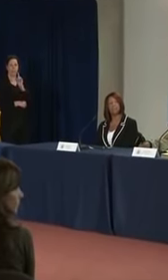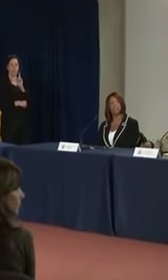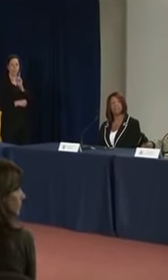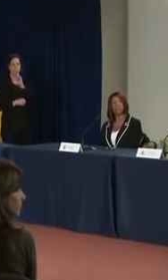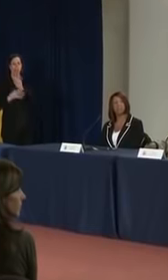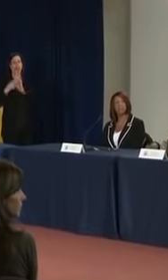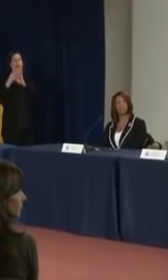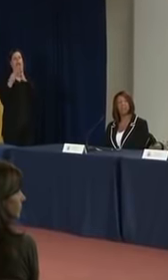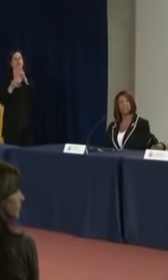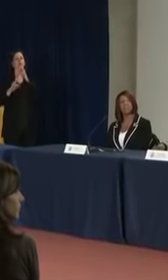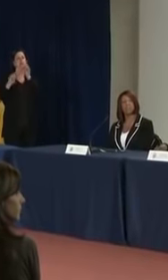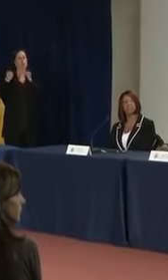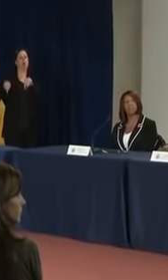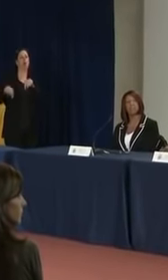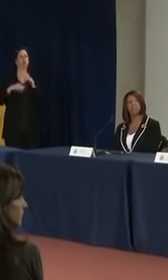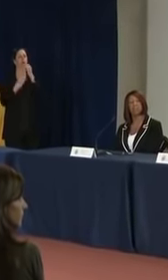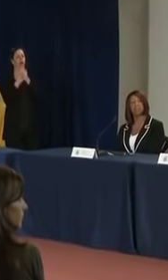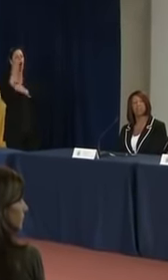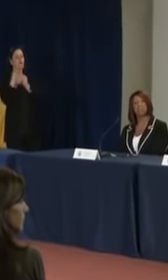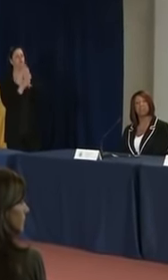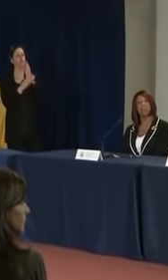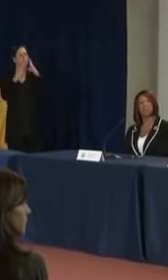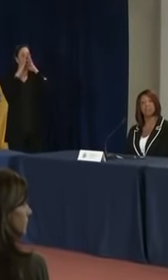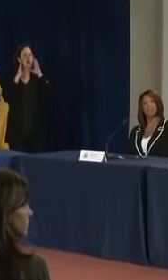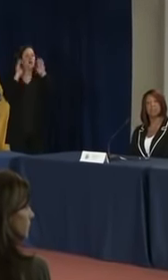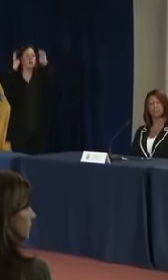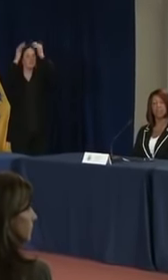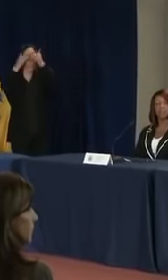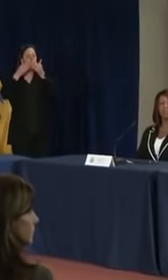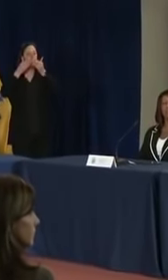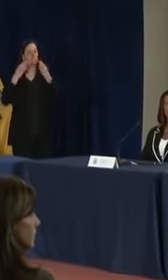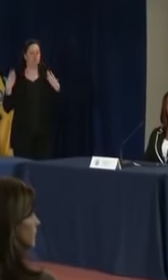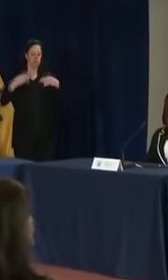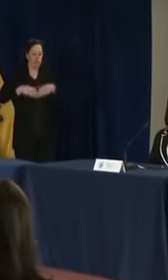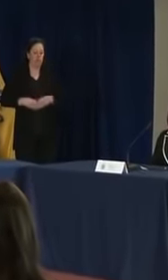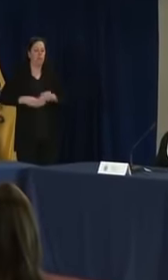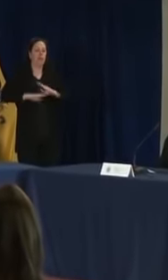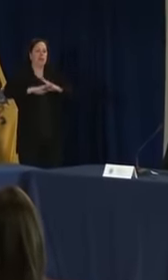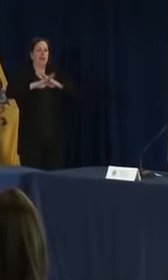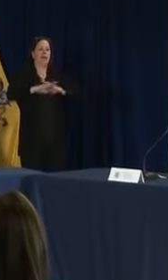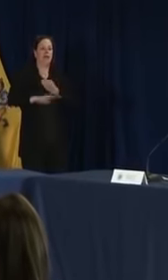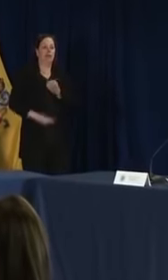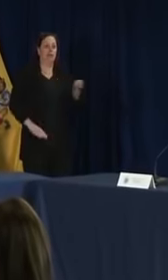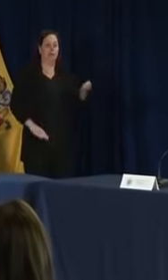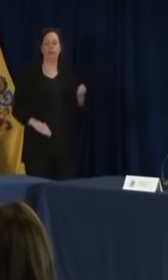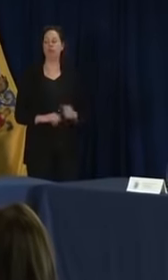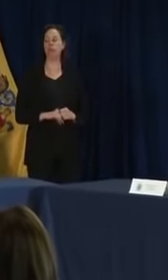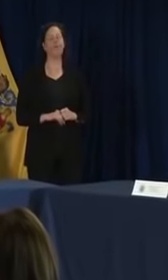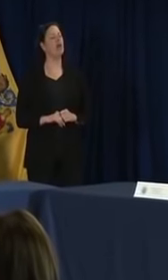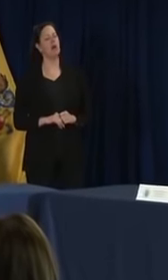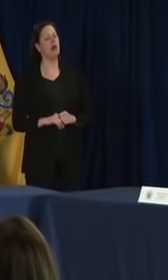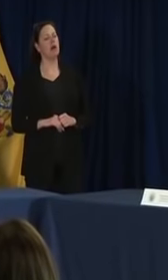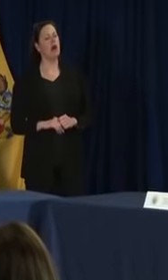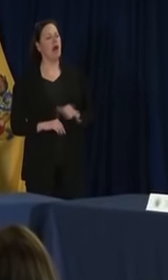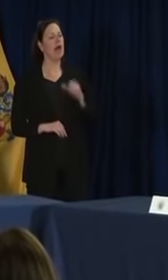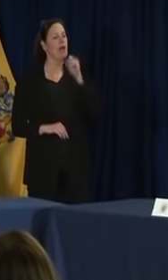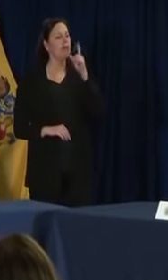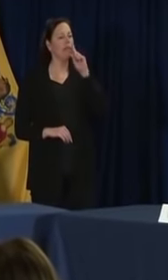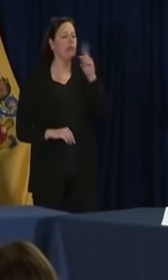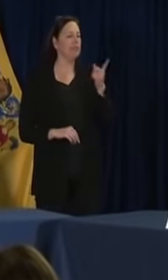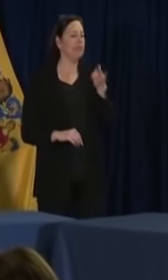What was your response to that? What was other governors' response to that? Yeah, I didn't see it as a black and